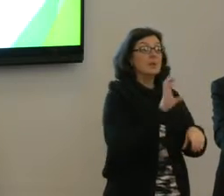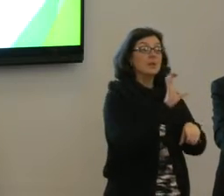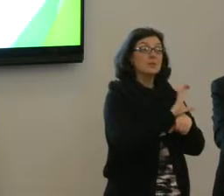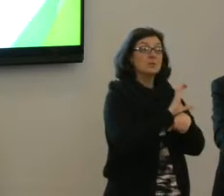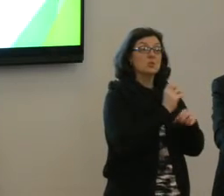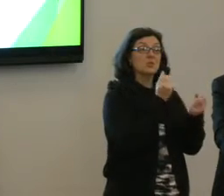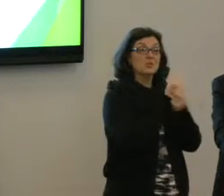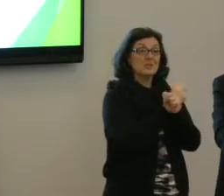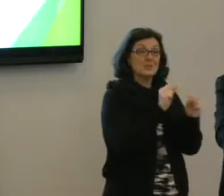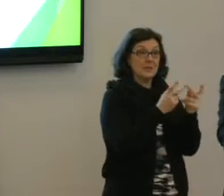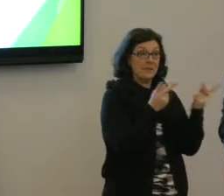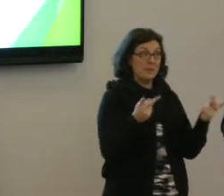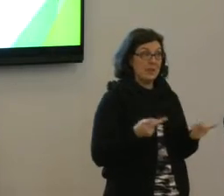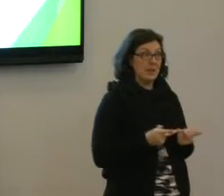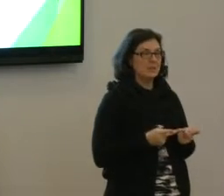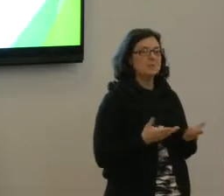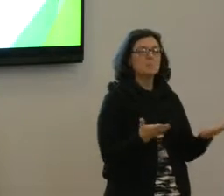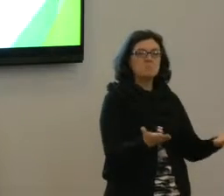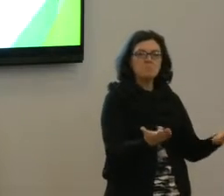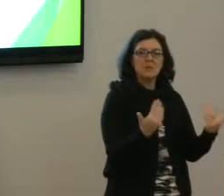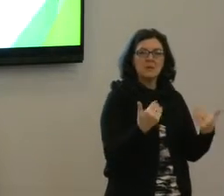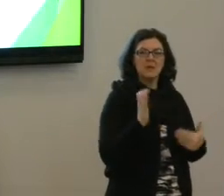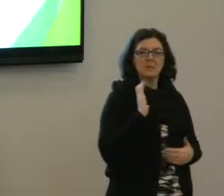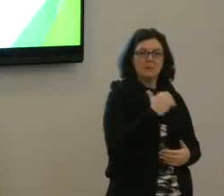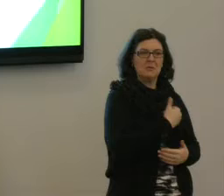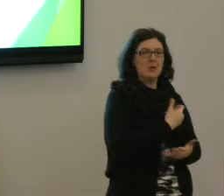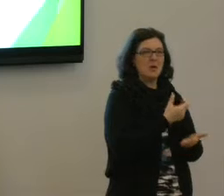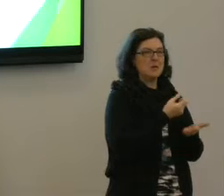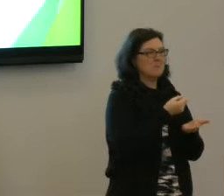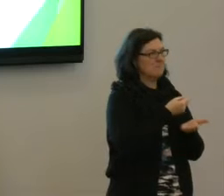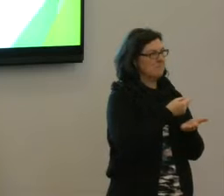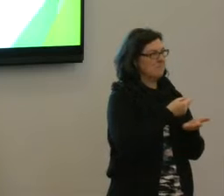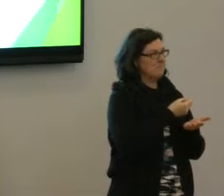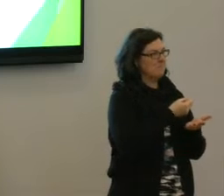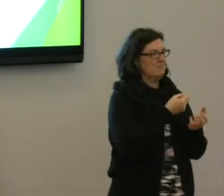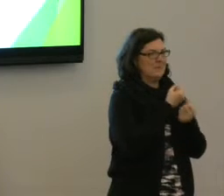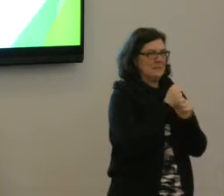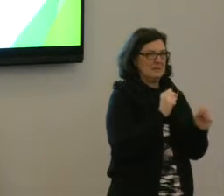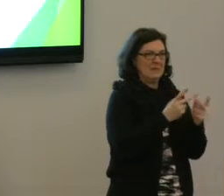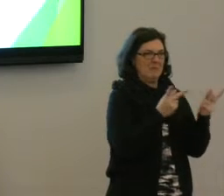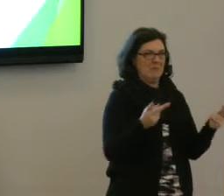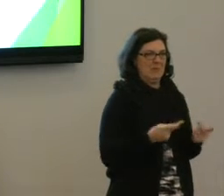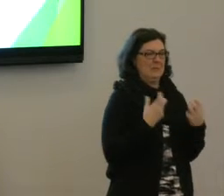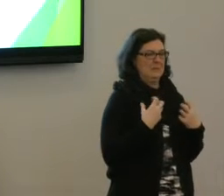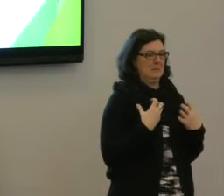place? Come to our sanctuary and feel the presence of God.